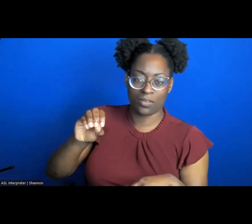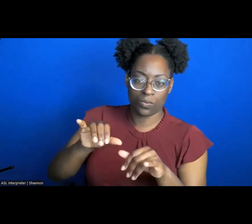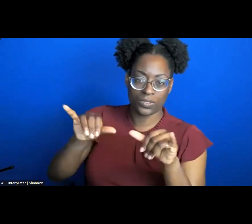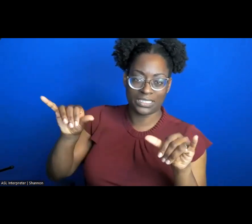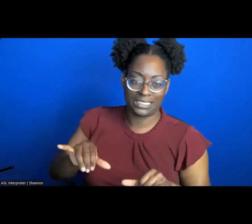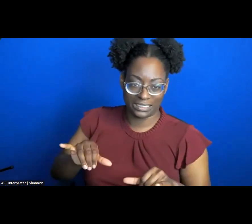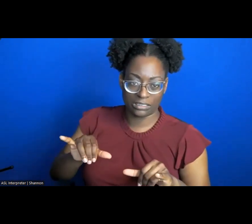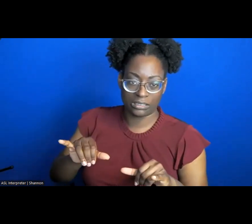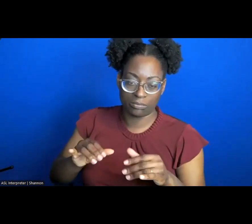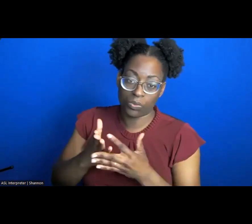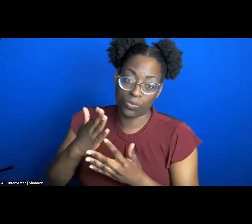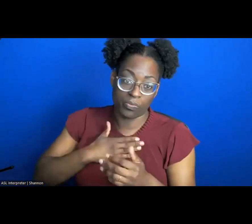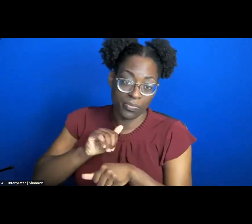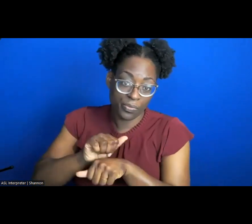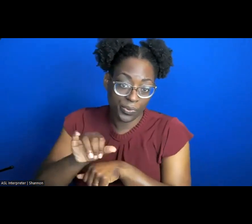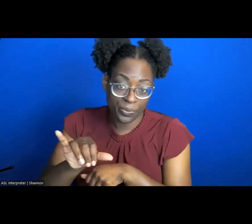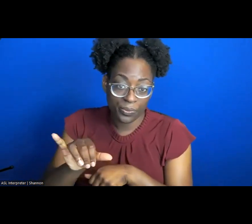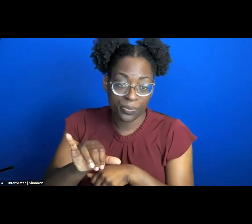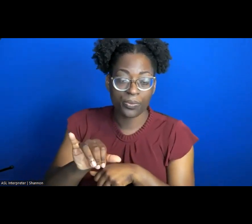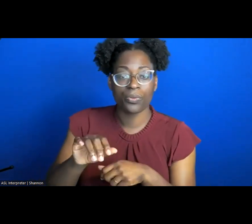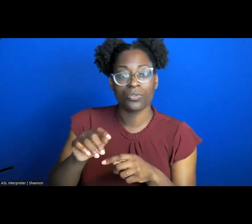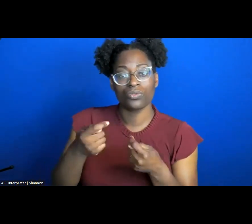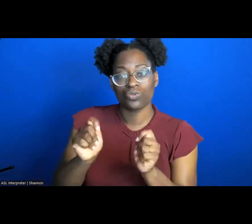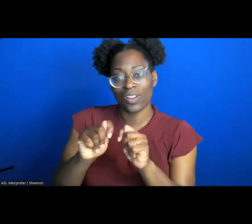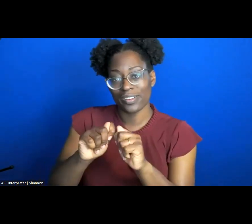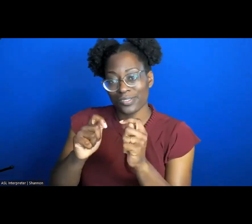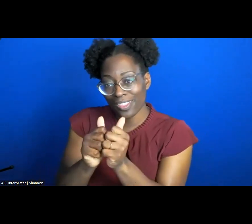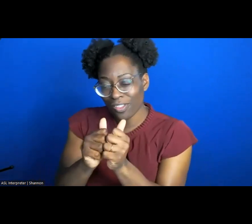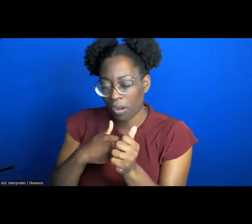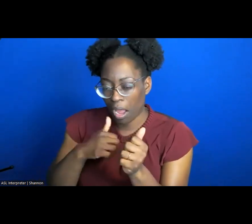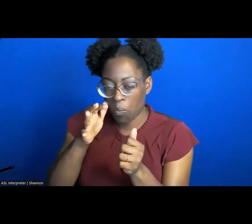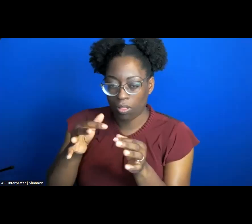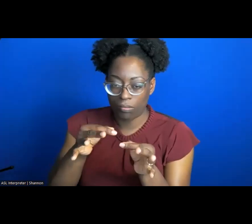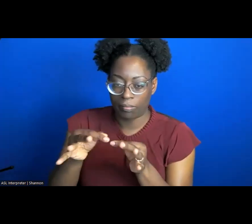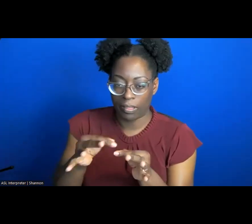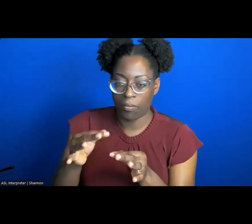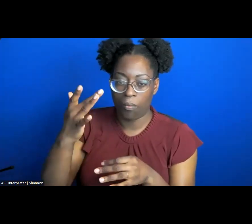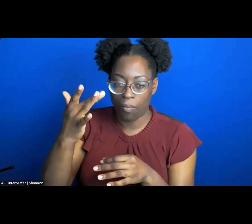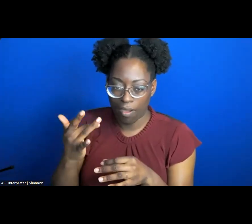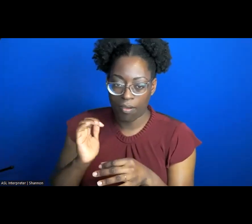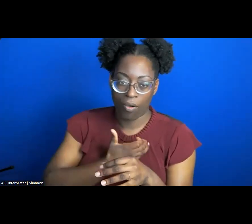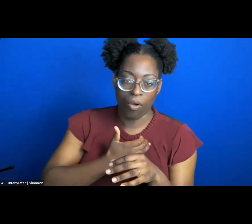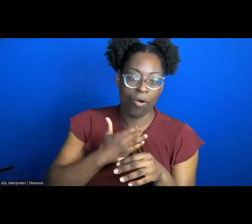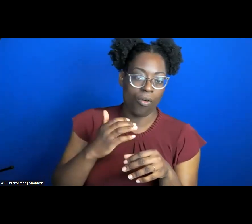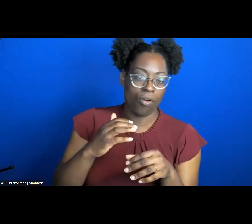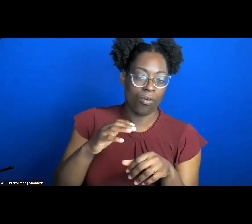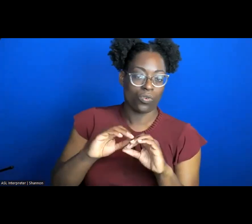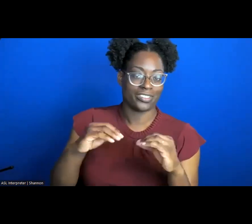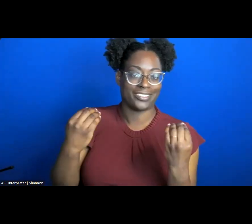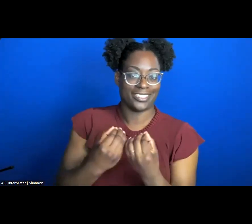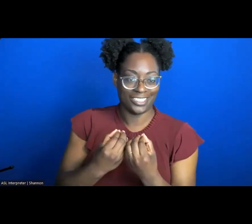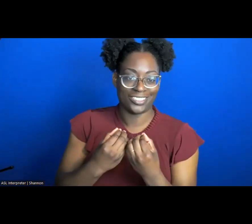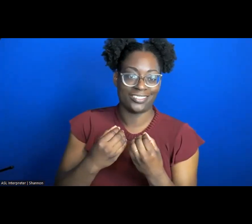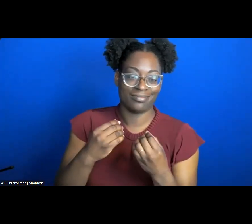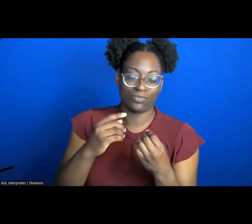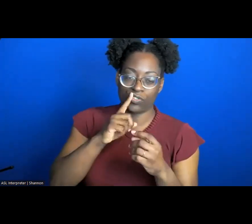childhood really starts with us, our organization, and I'll sort of explain why. Our organization was established 60 plus